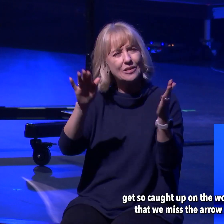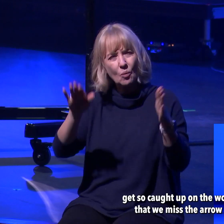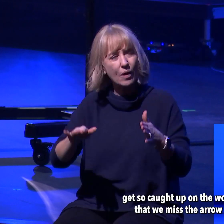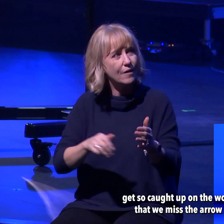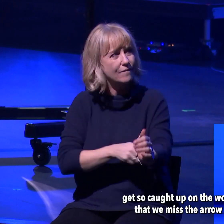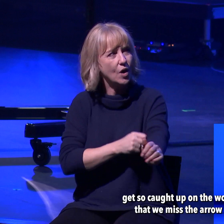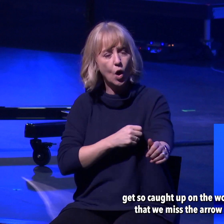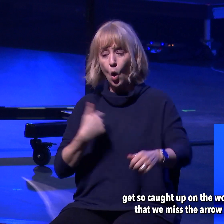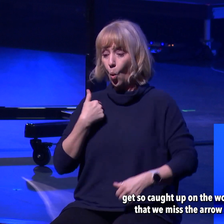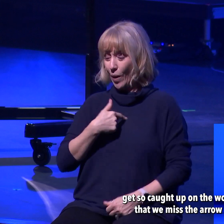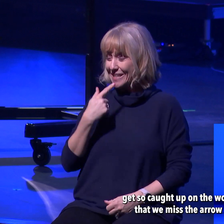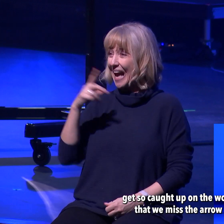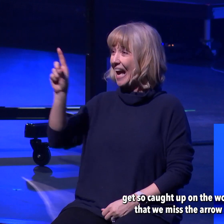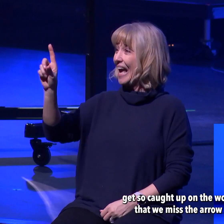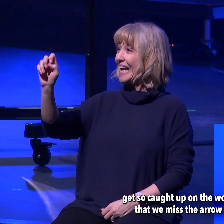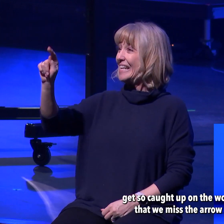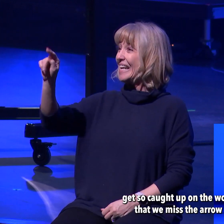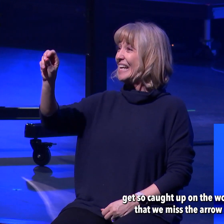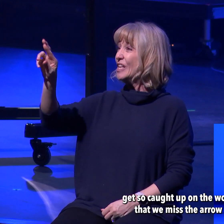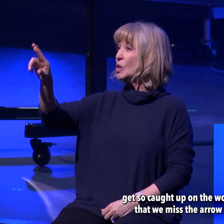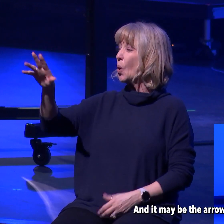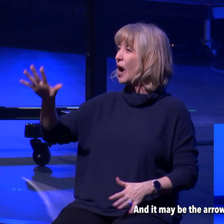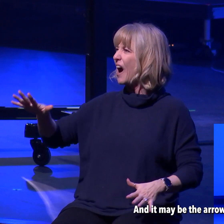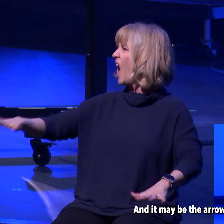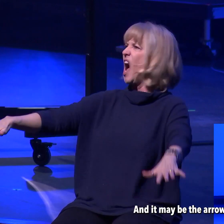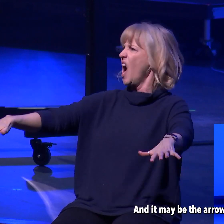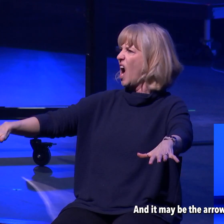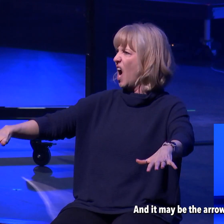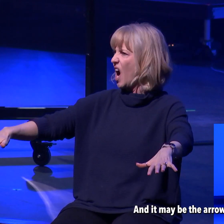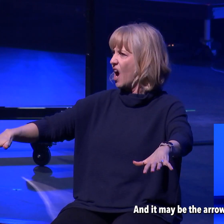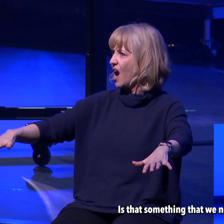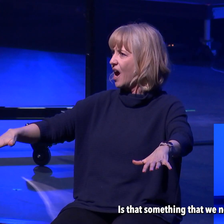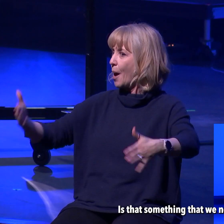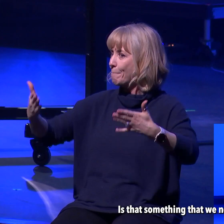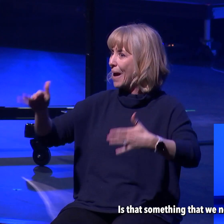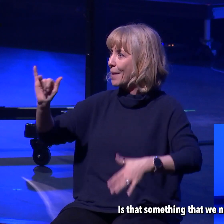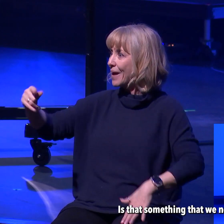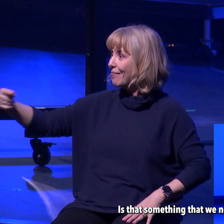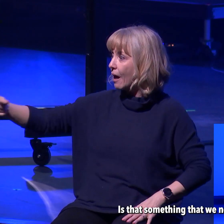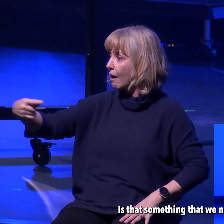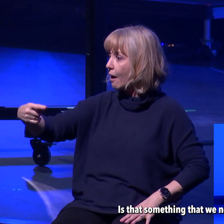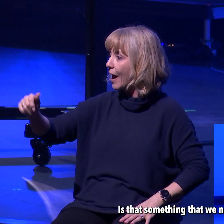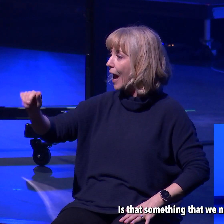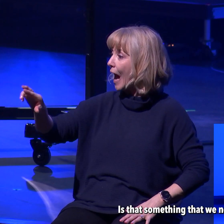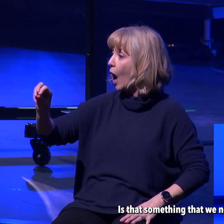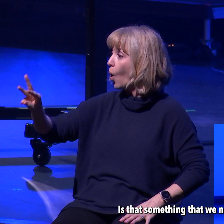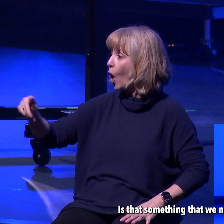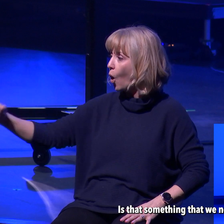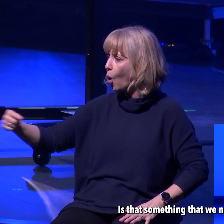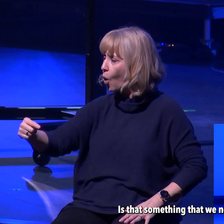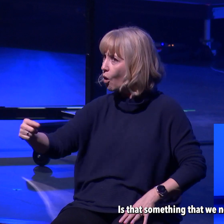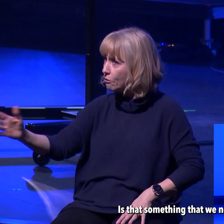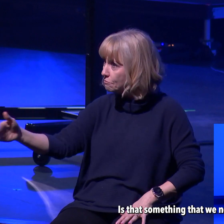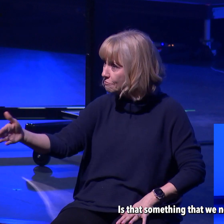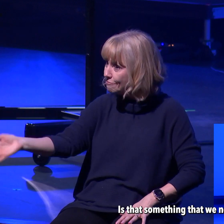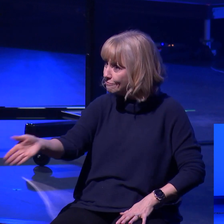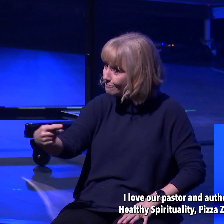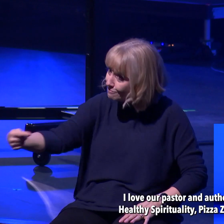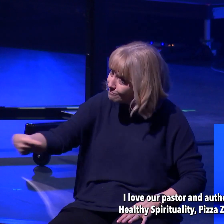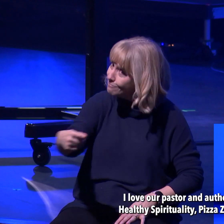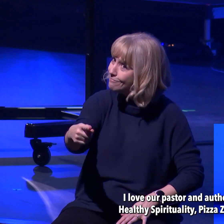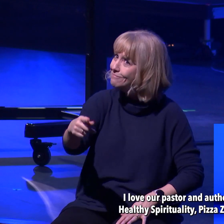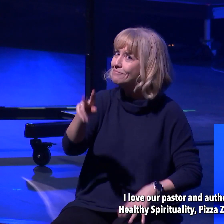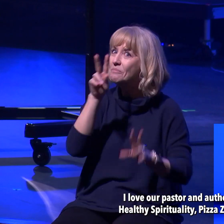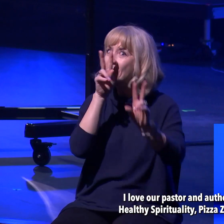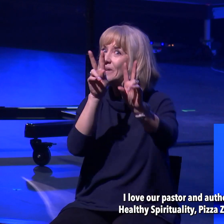up on the word detour that we miss the arrow below, and it may be the arrow pointing us to something that we need to see. I